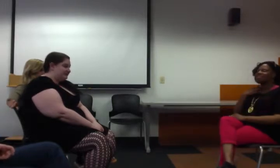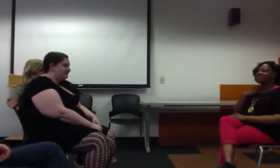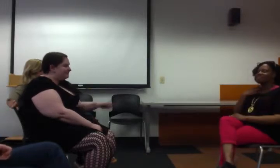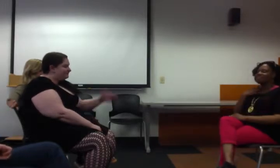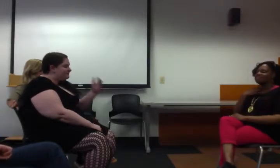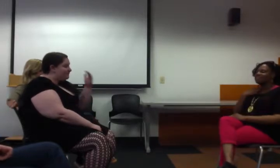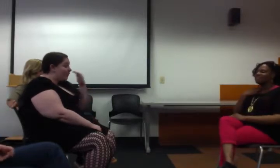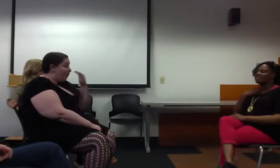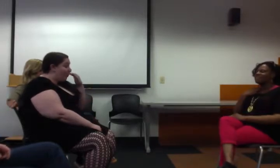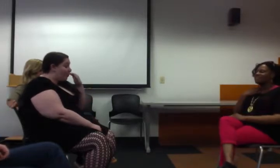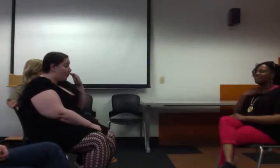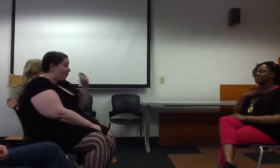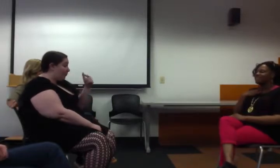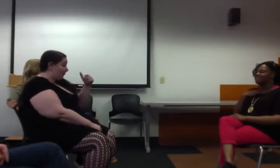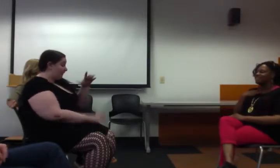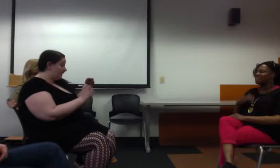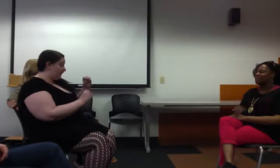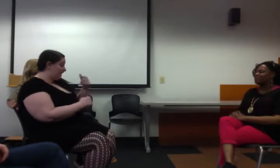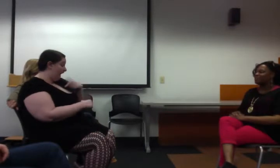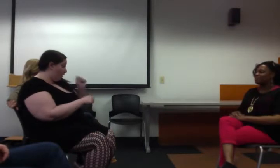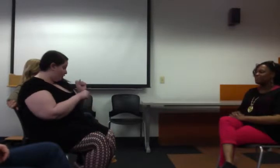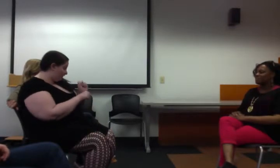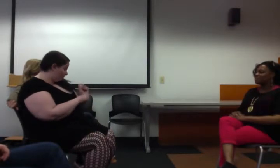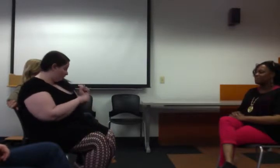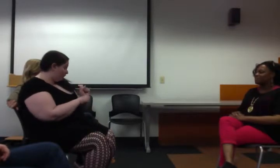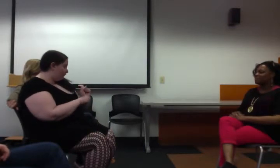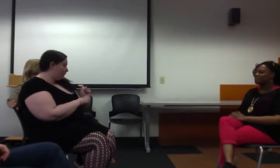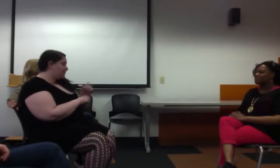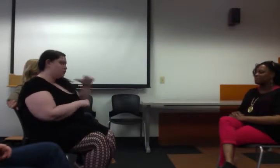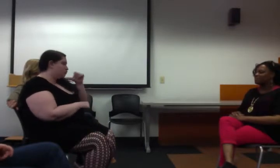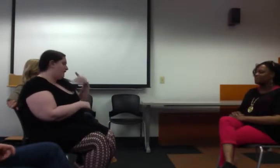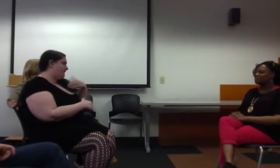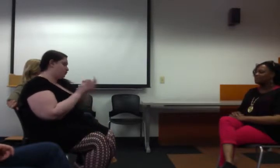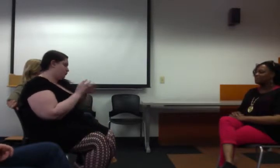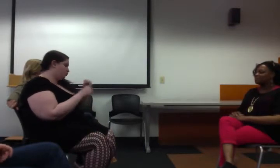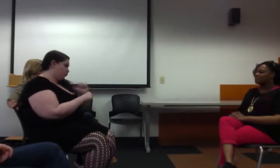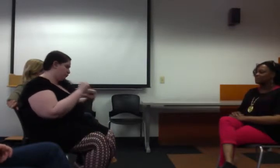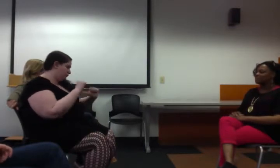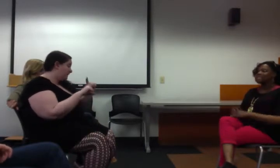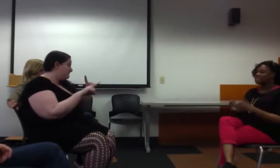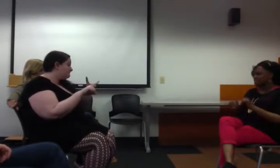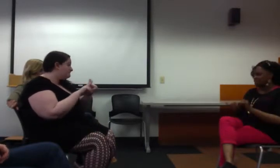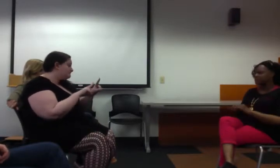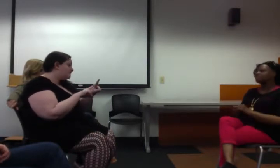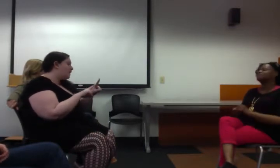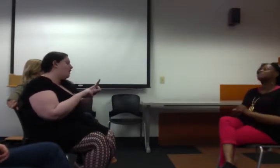that the company I work with, they don't have interpreted shows, but when it's requested, they'll bring in an